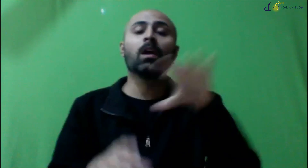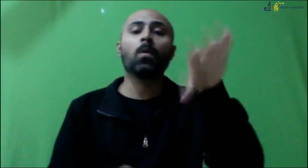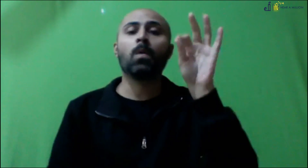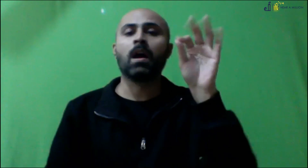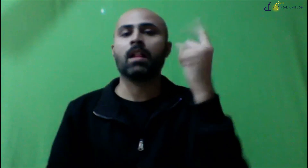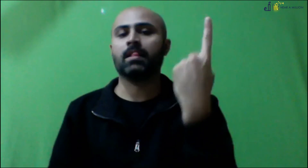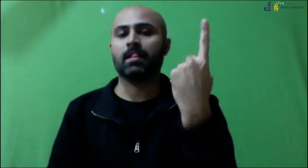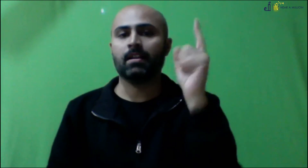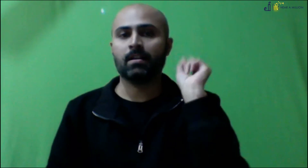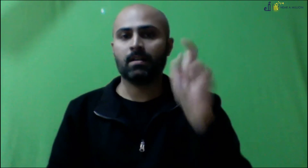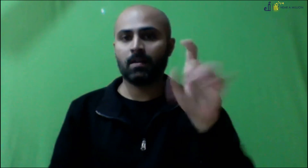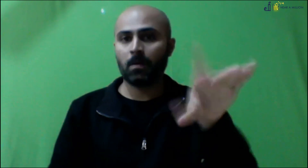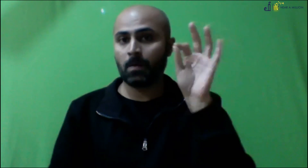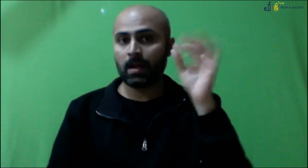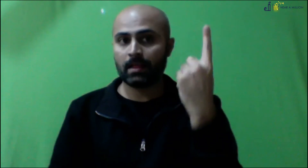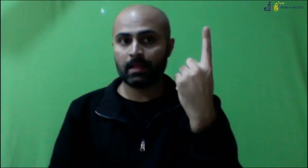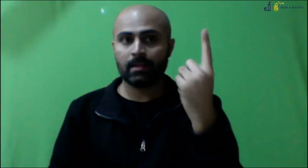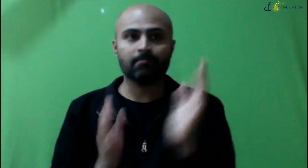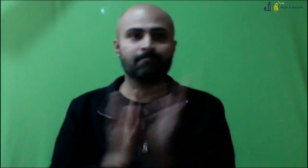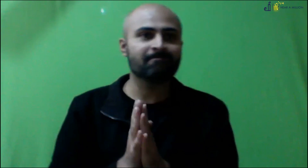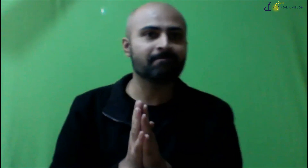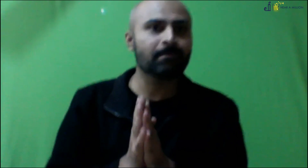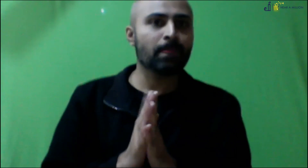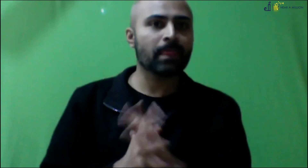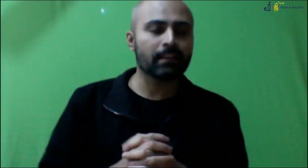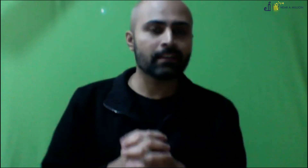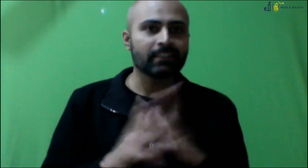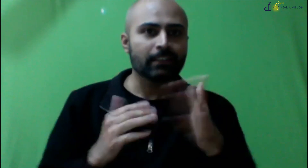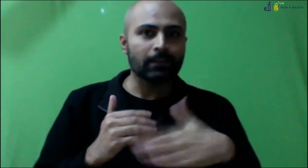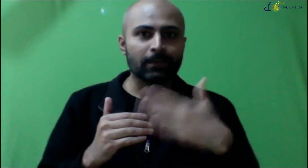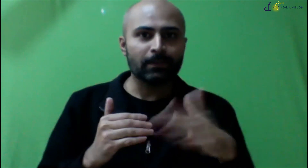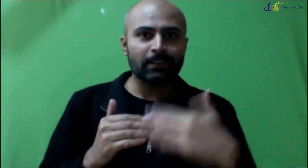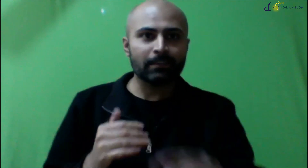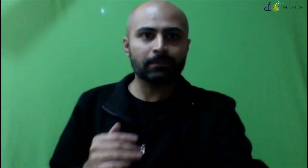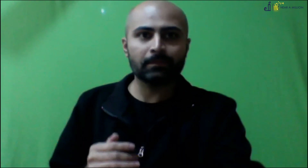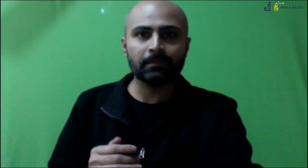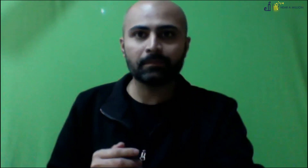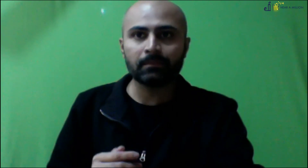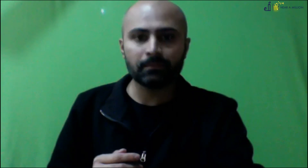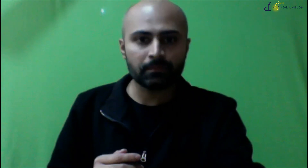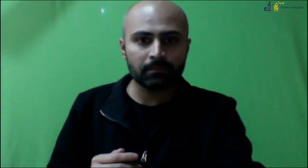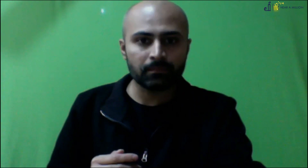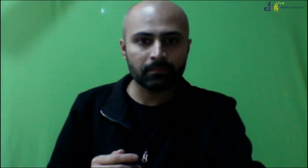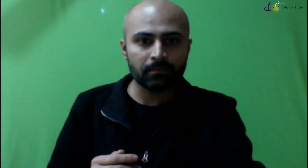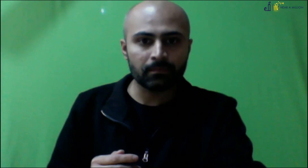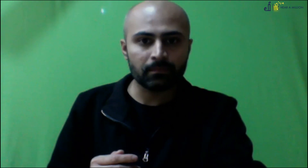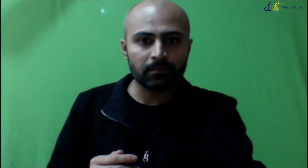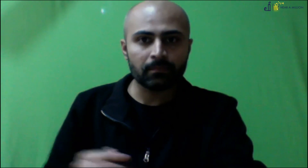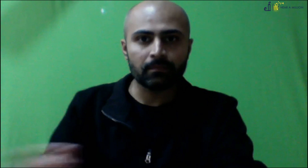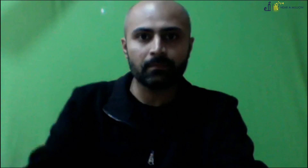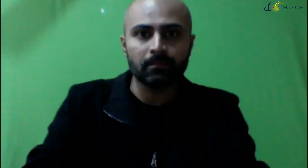above. So choose one option only.